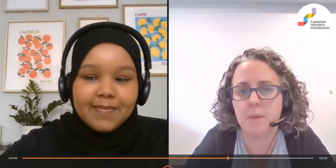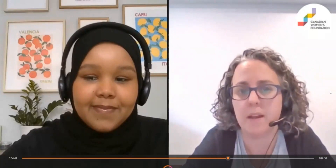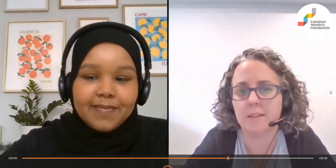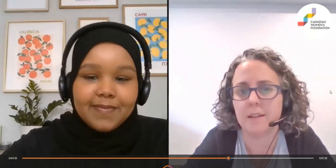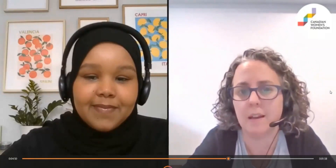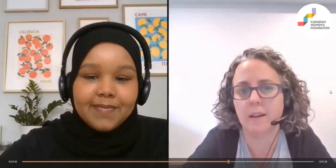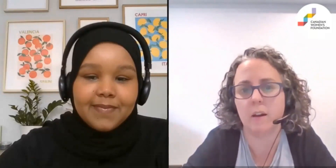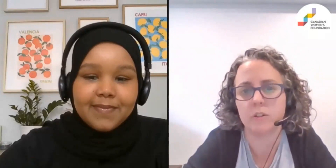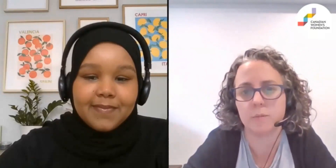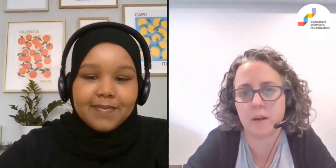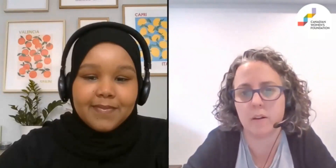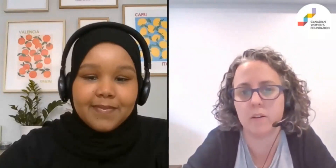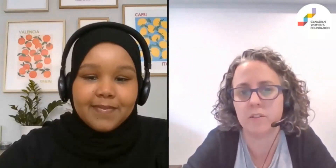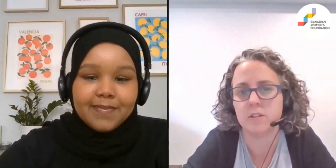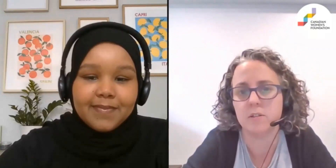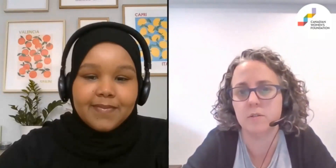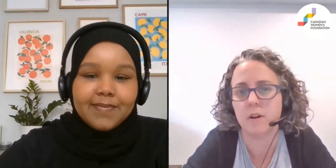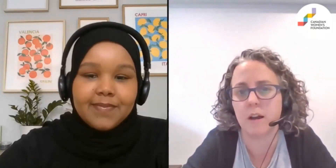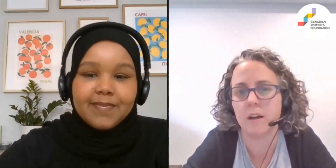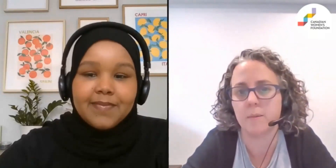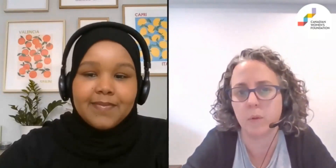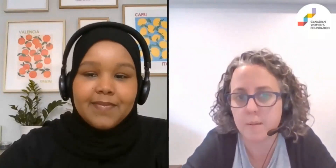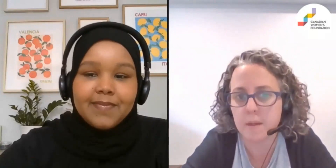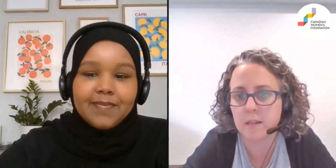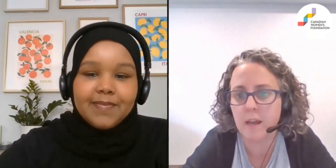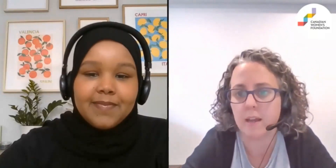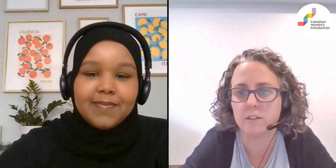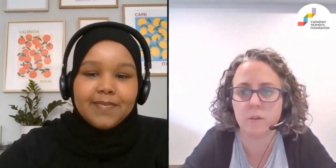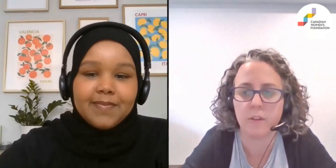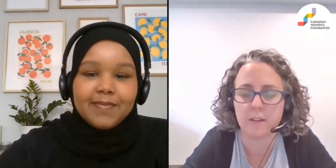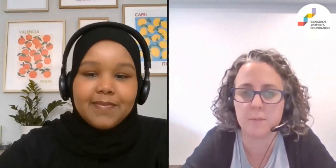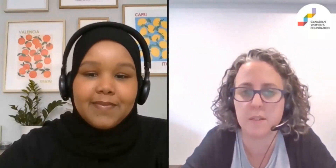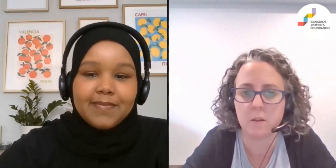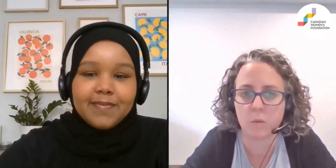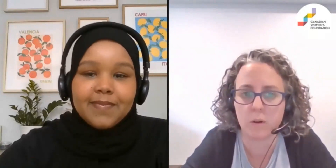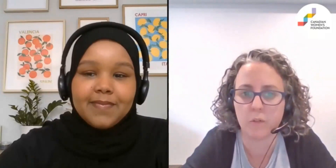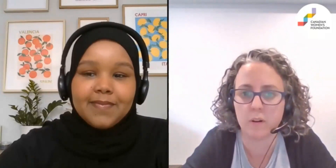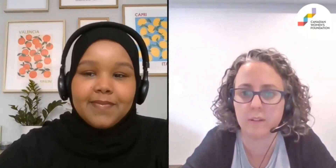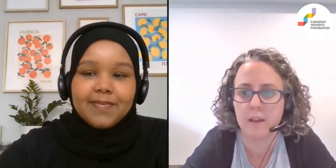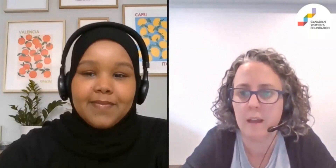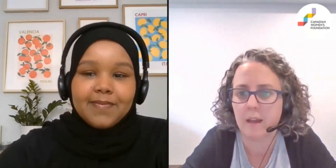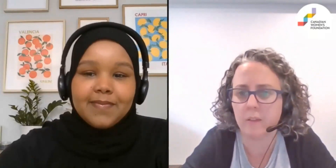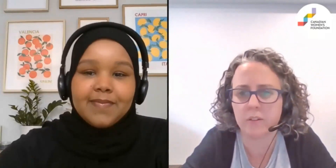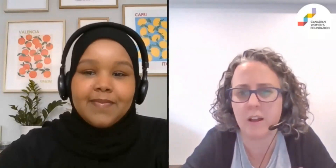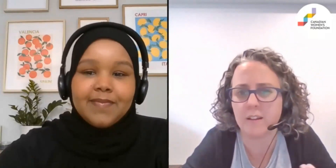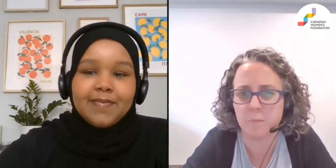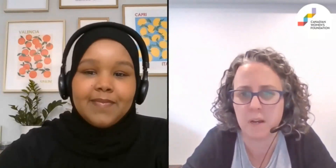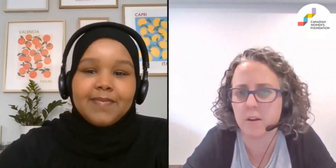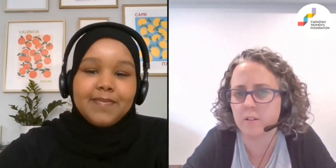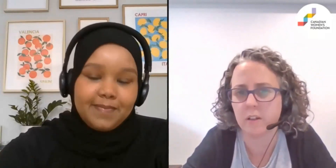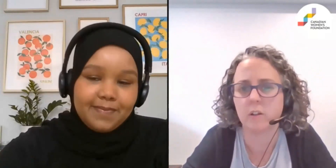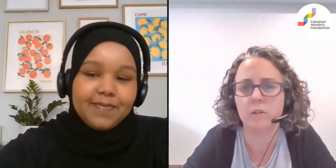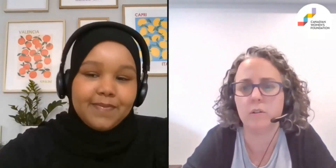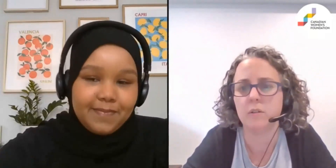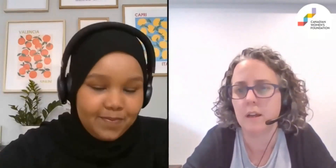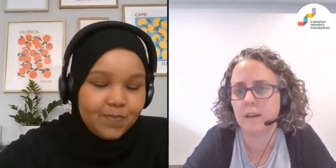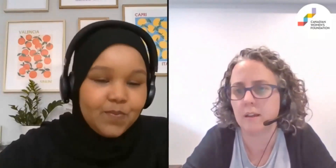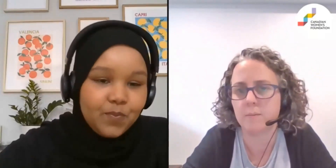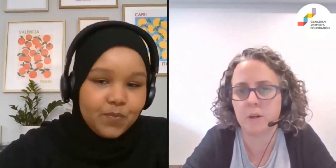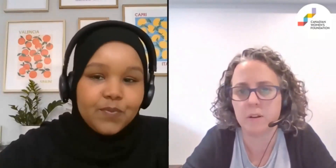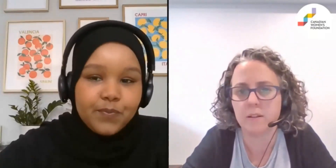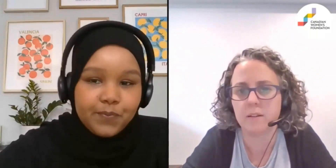self-employment because they encounter barriers to employment and to advancement in the workforce. And those kinds of barriers